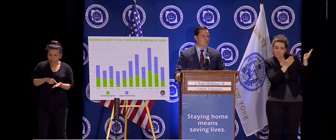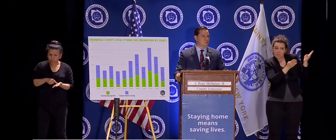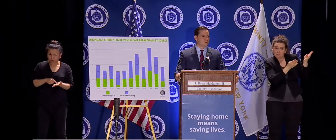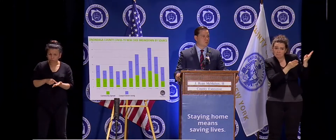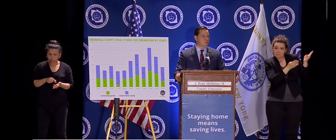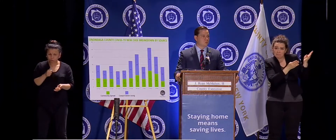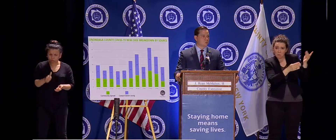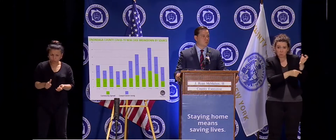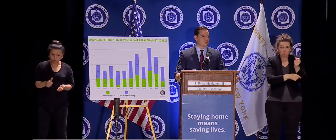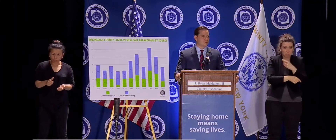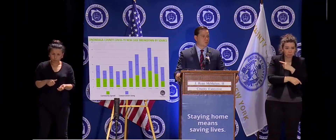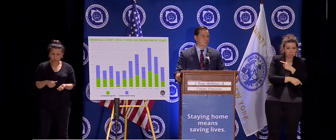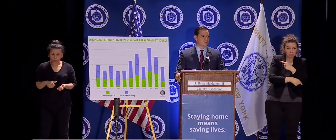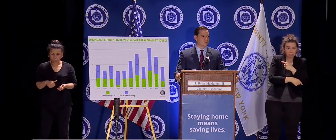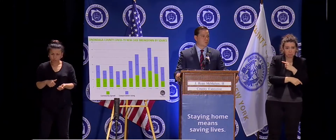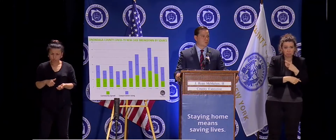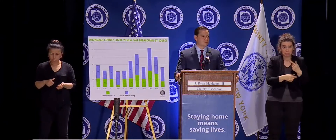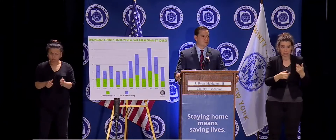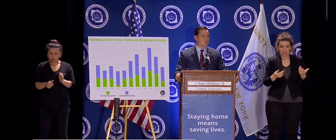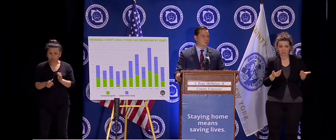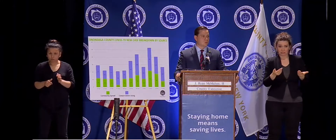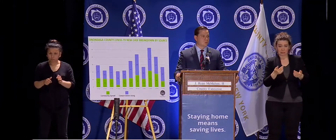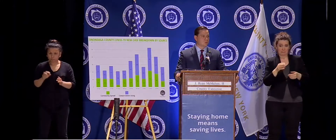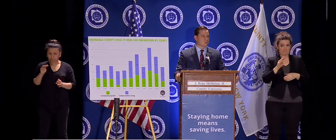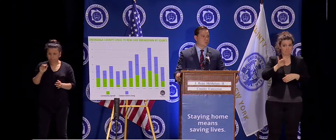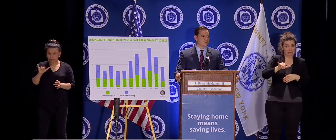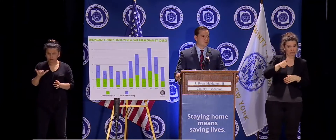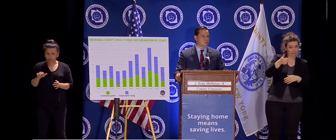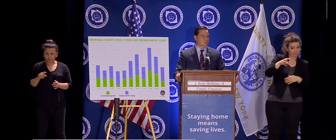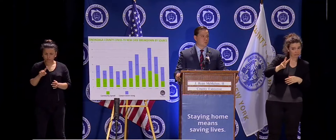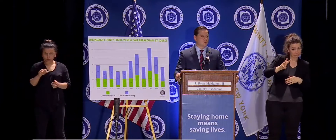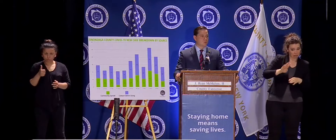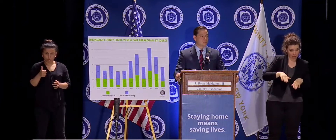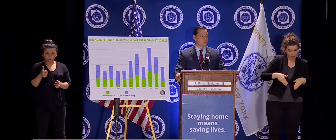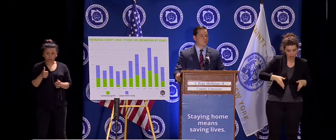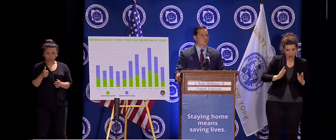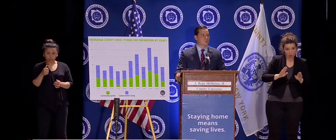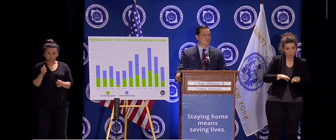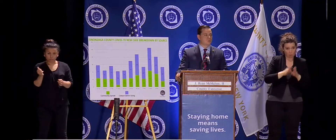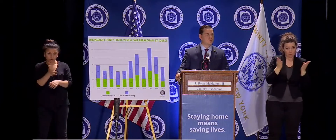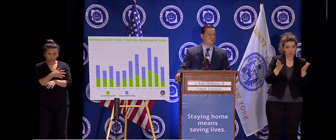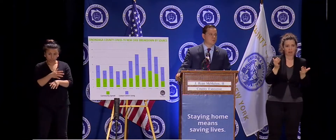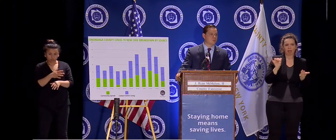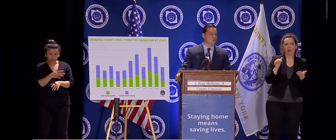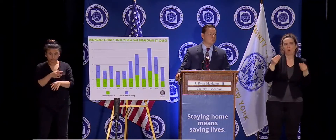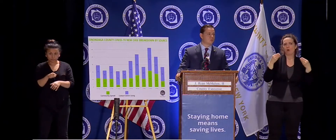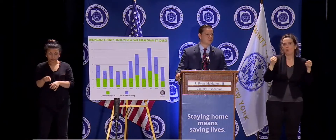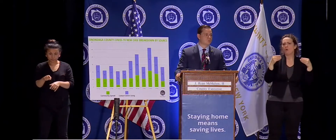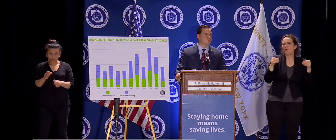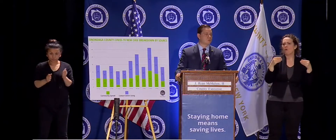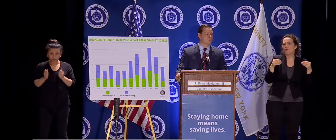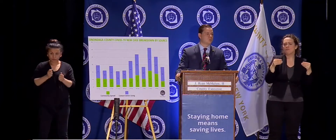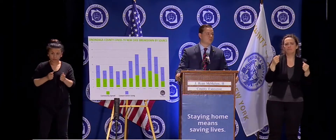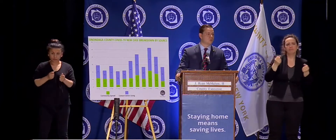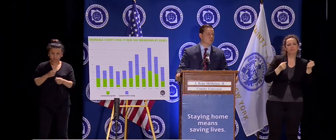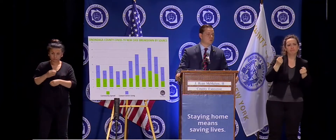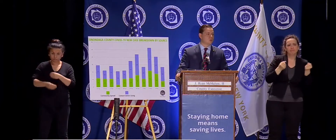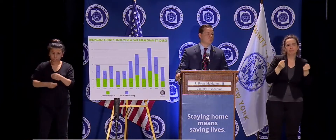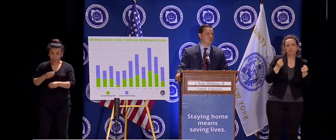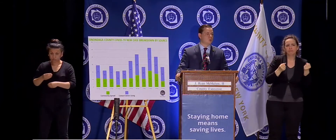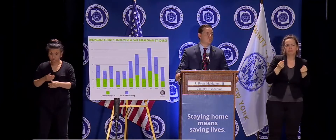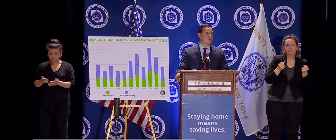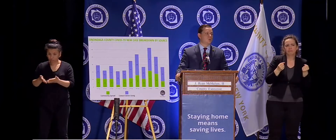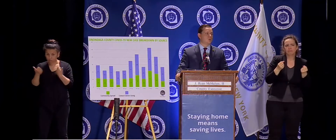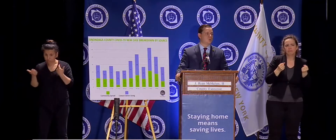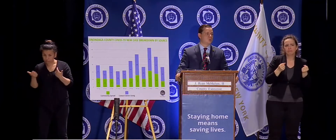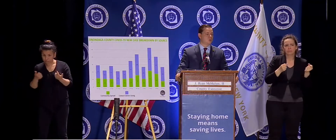operating before the 16th, like car dealerships have? The example somebody asked me about